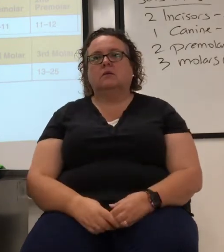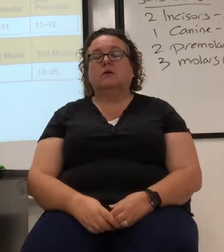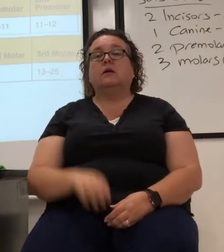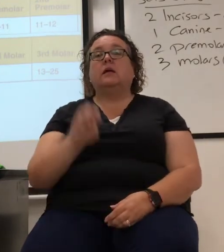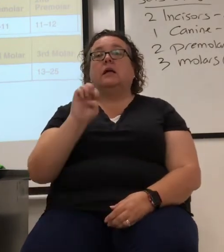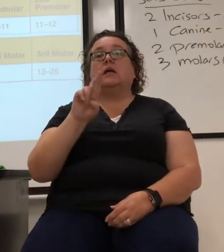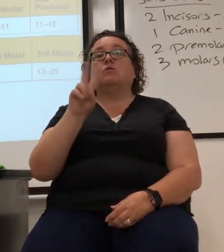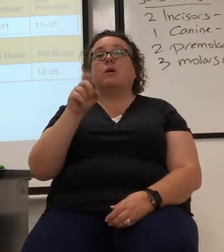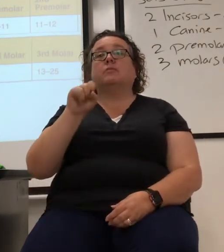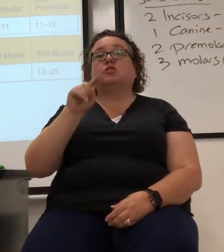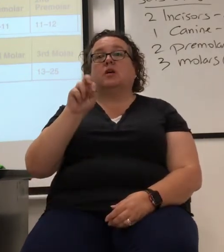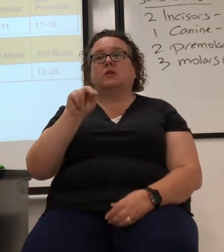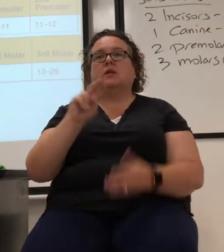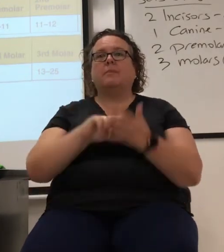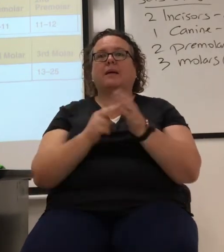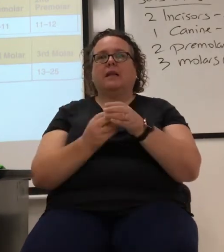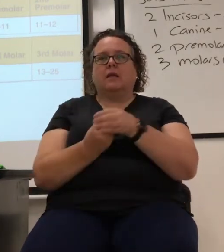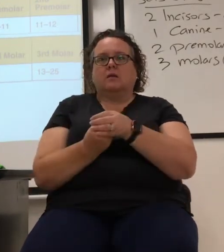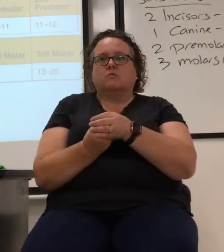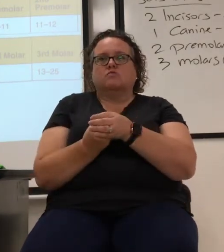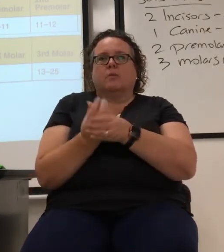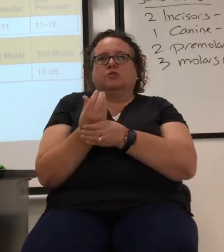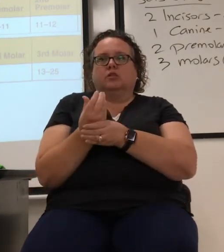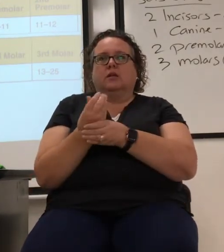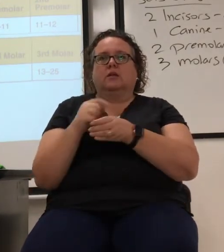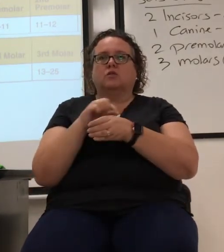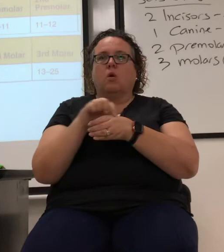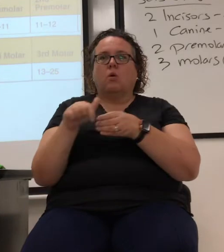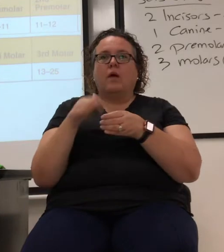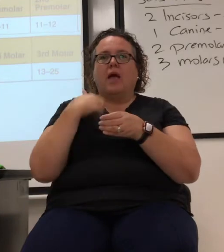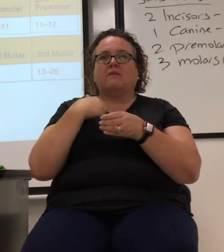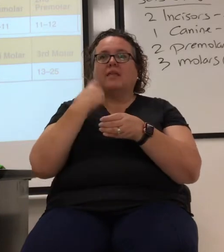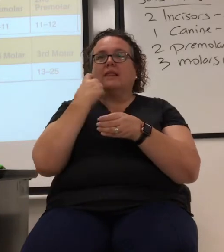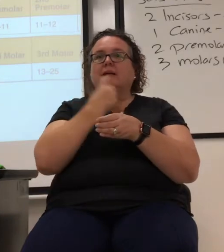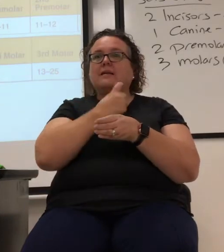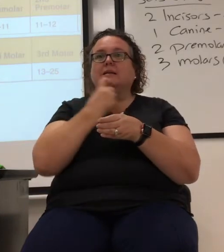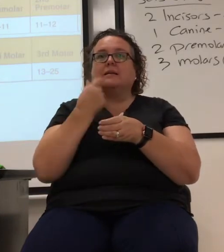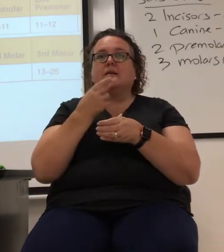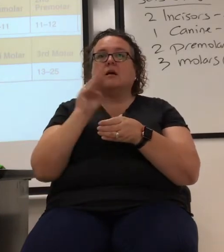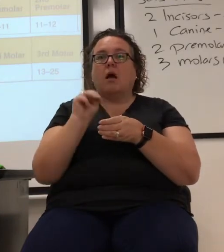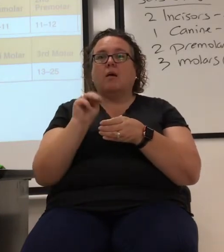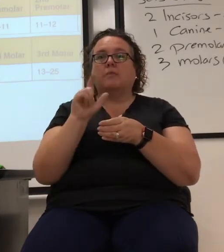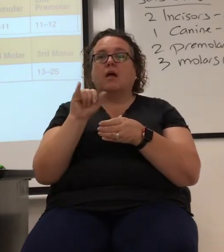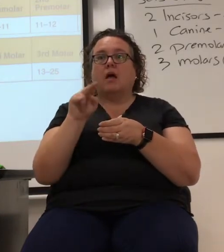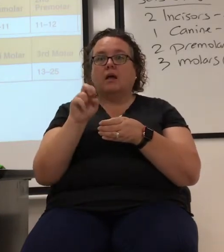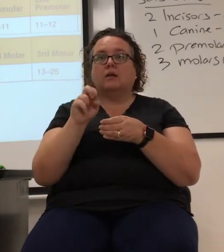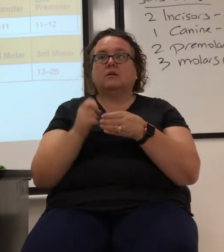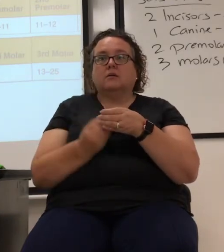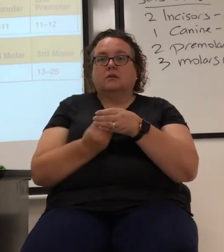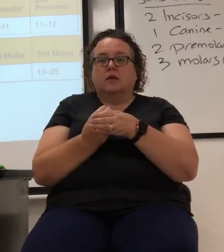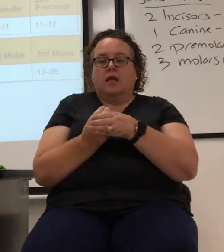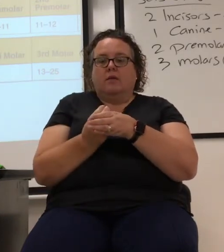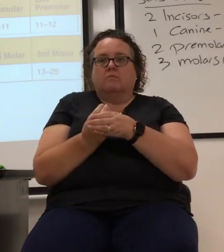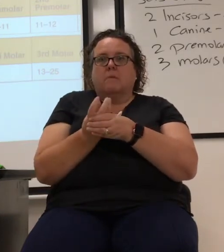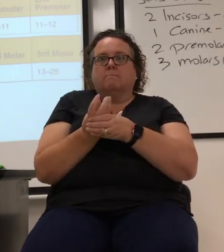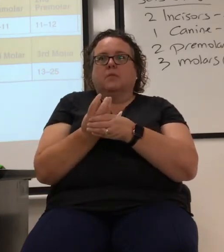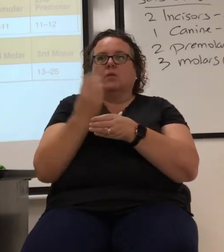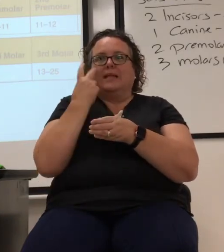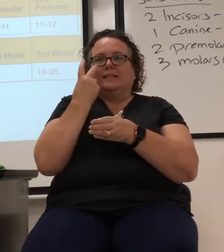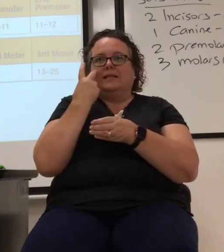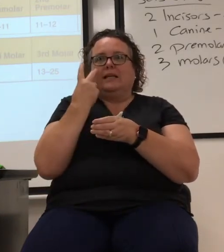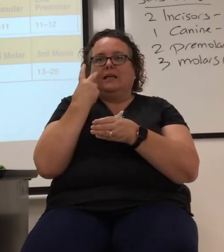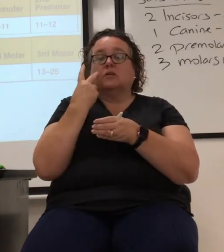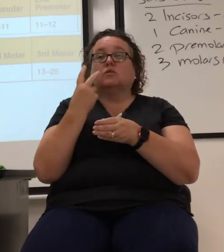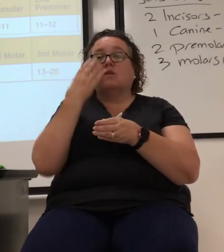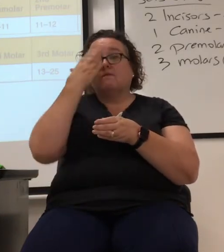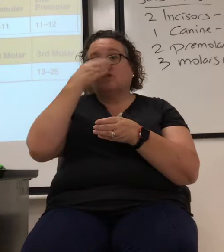Eruption, that means they are erupting above the gum line. You can see them after the baby teeth fall out. So front